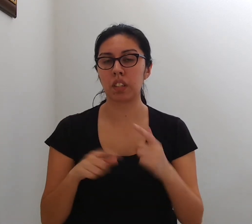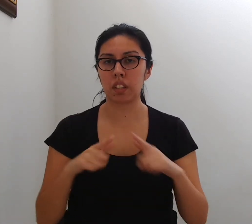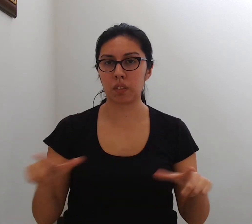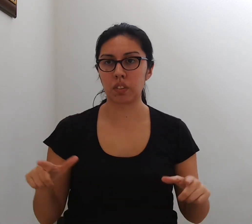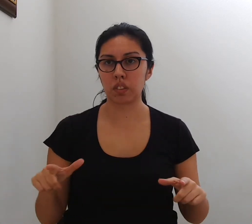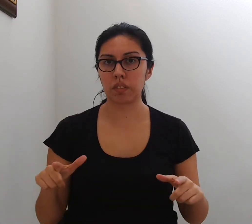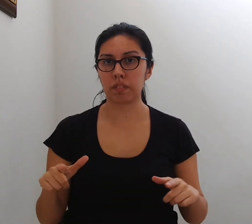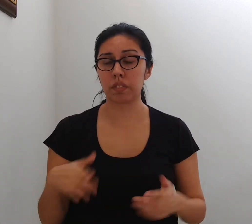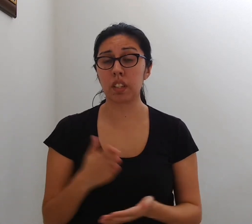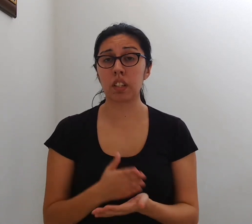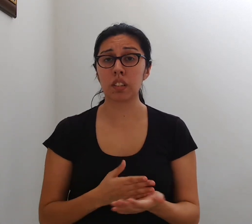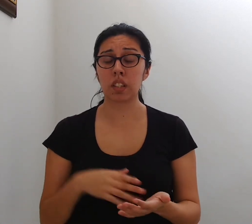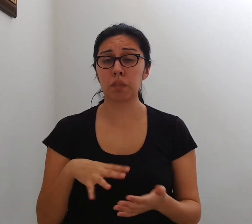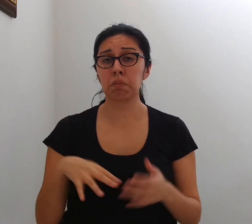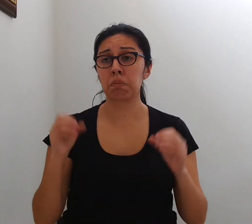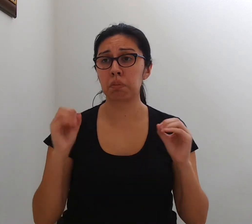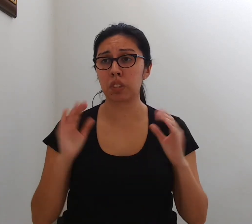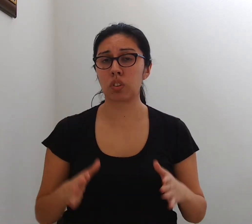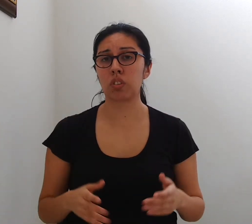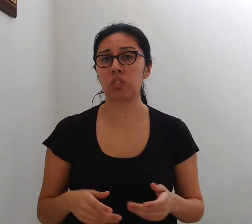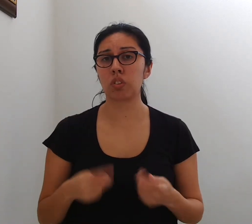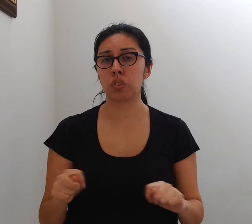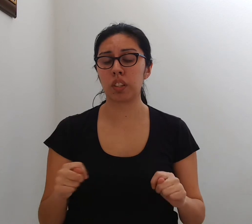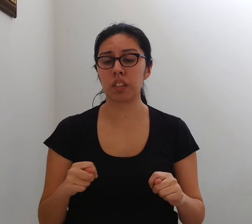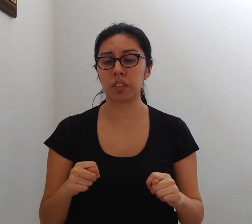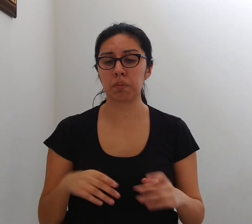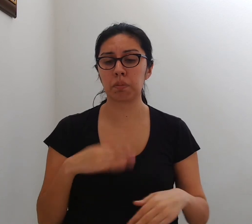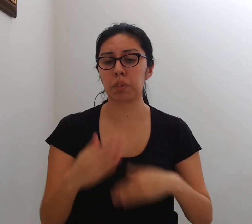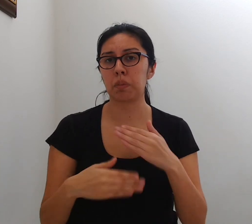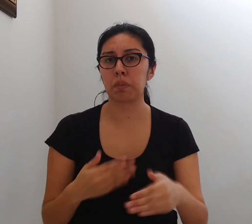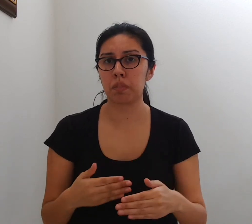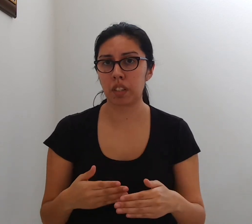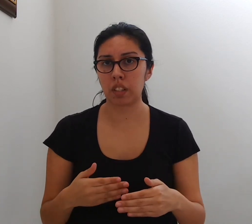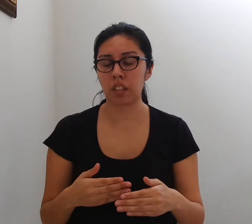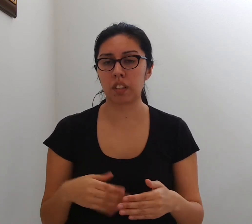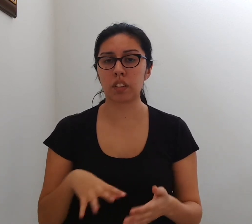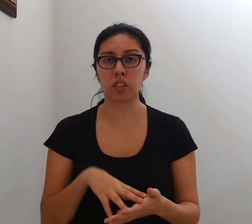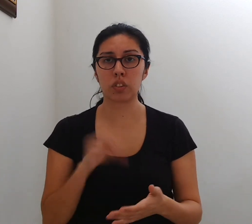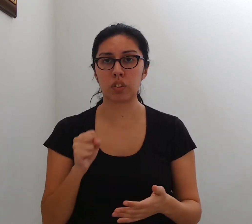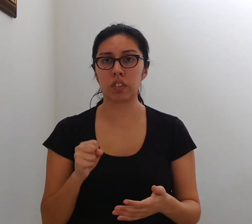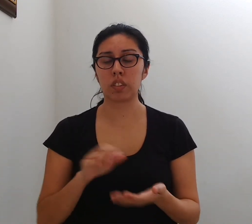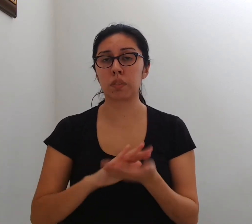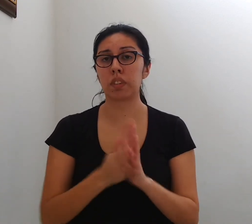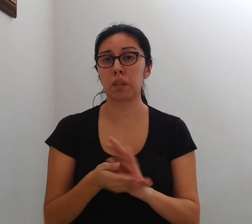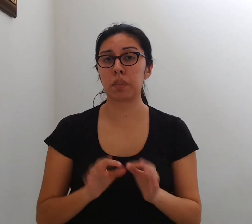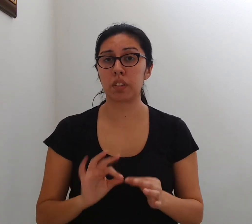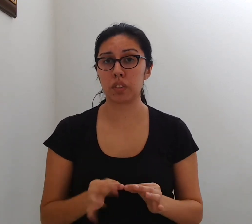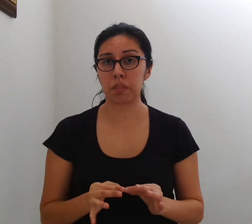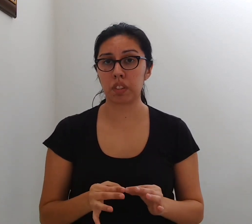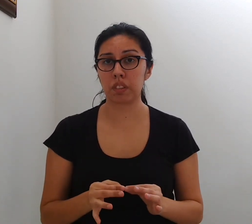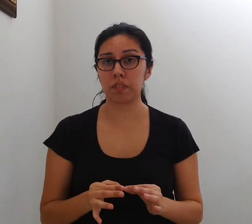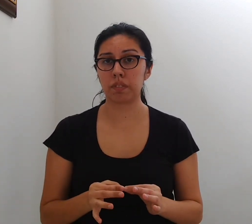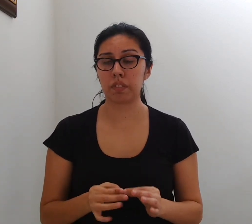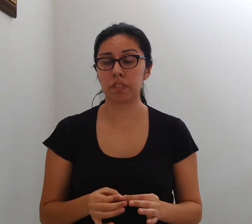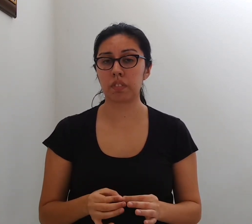students to become interpreters for deaf people, at the time of this paper, no